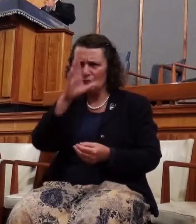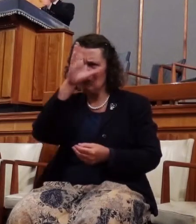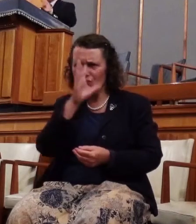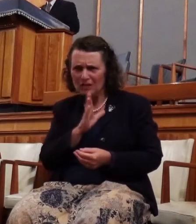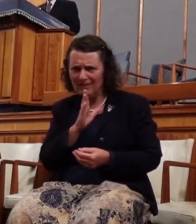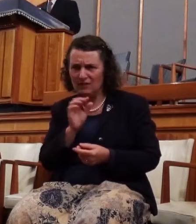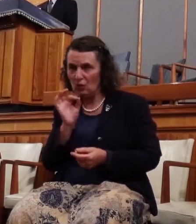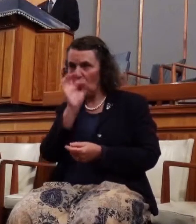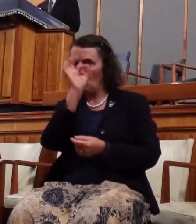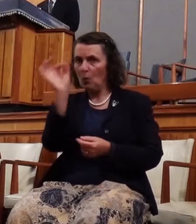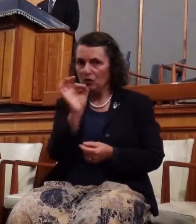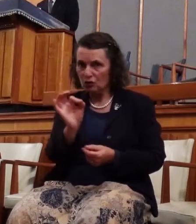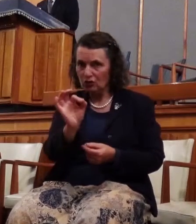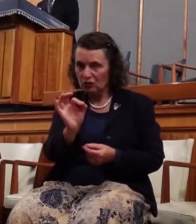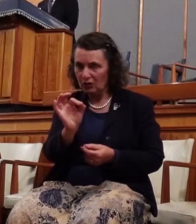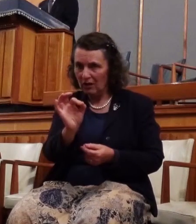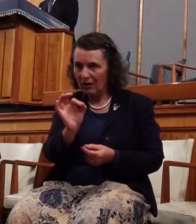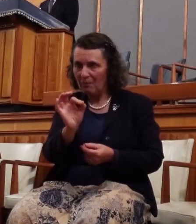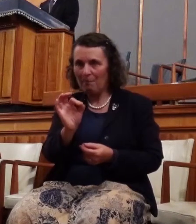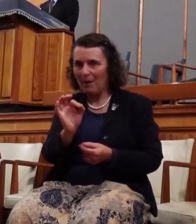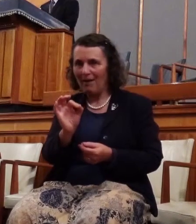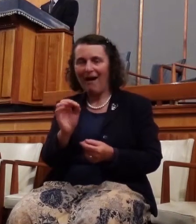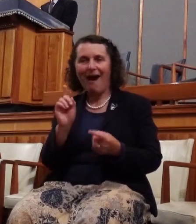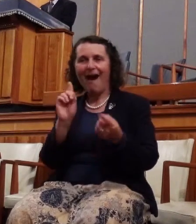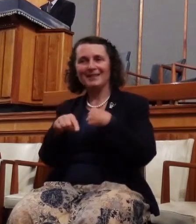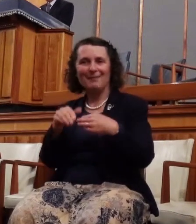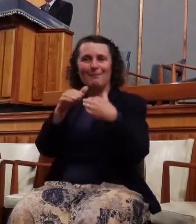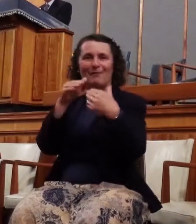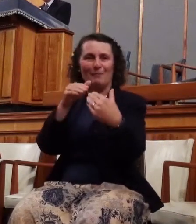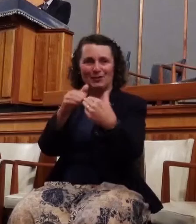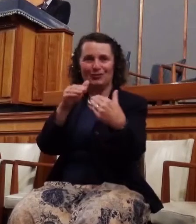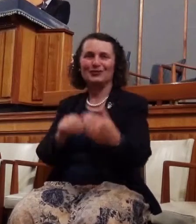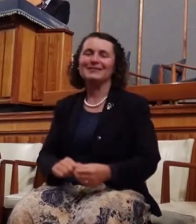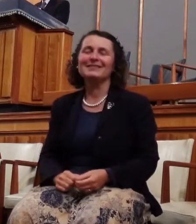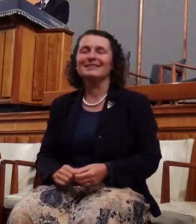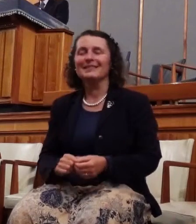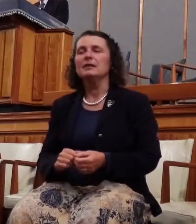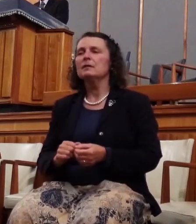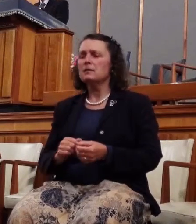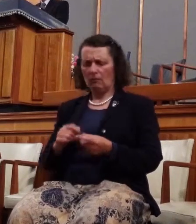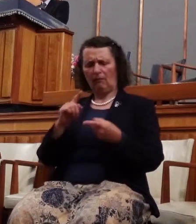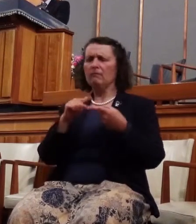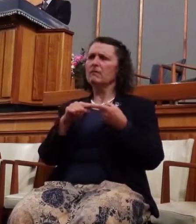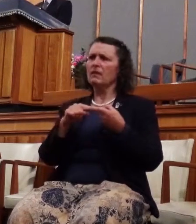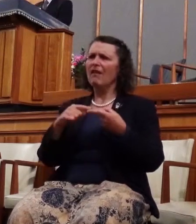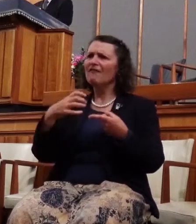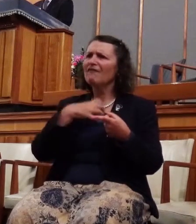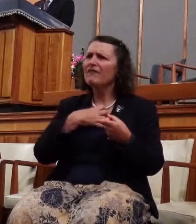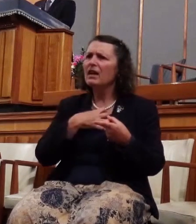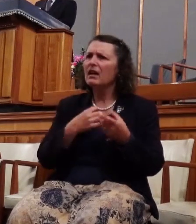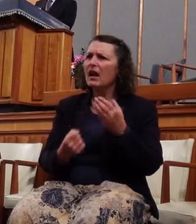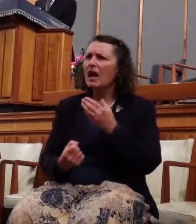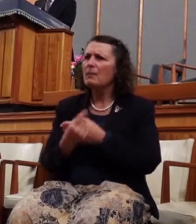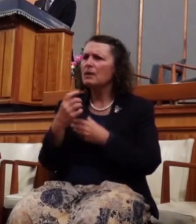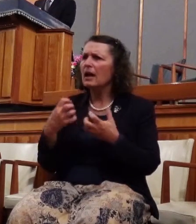answer. 3 points as we consider this verse. But that great fear came What how? In verse